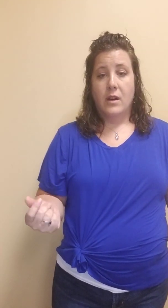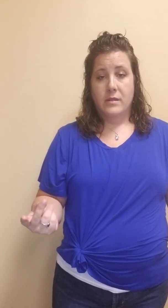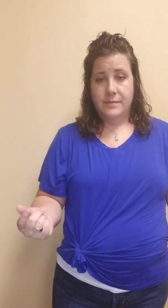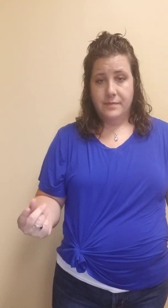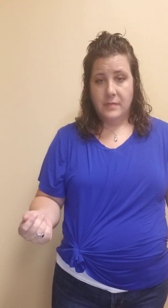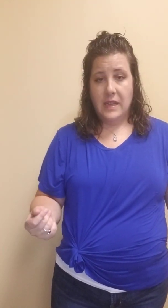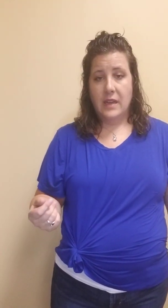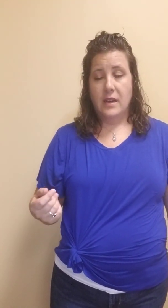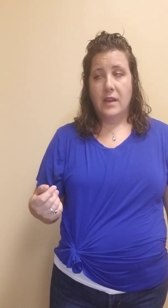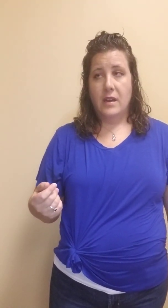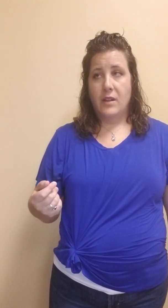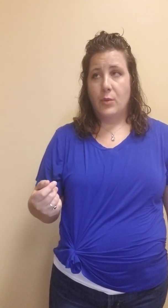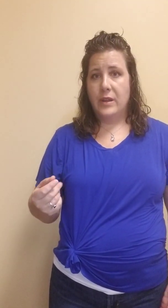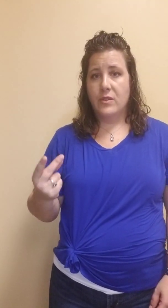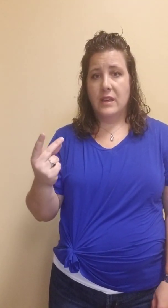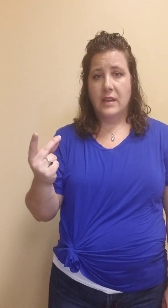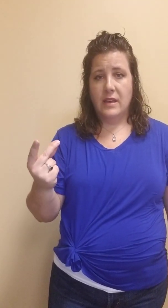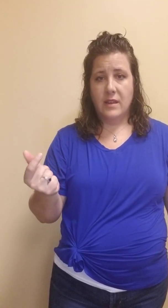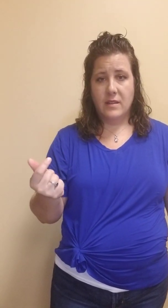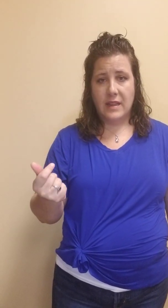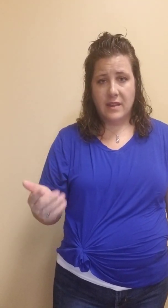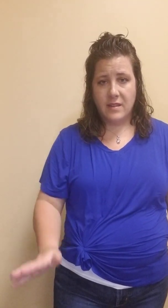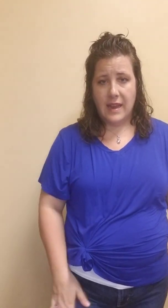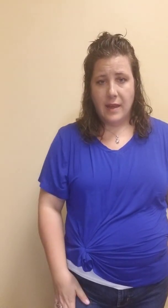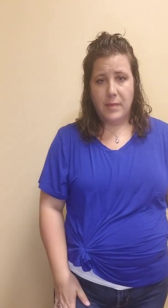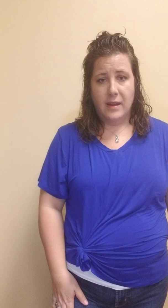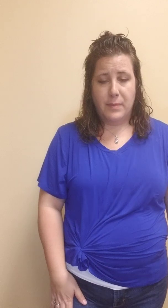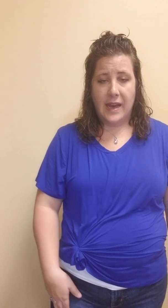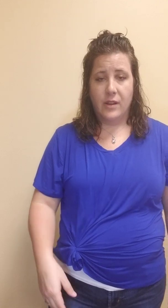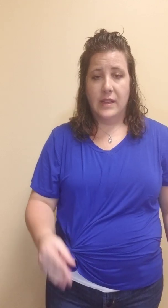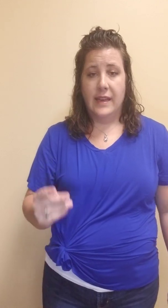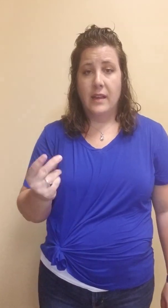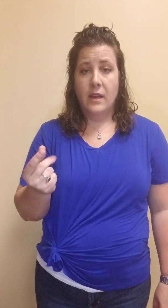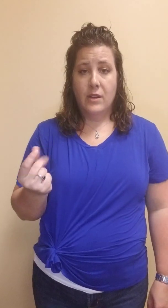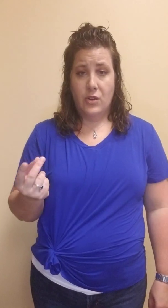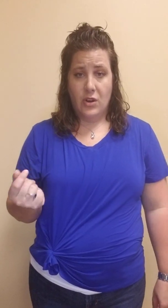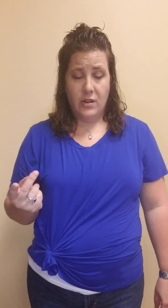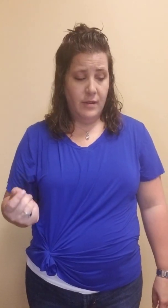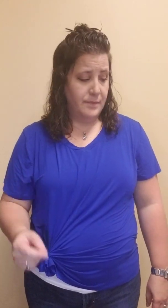Dog, and another way you'll see it is that snap and pat your leg, dog.